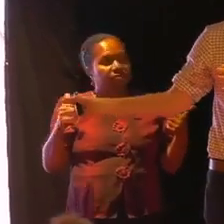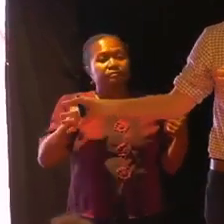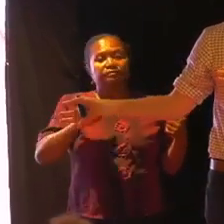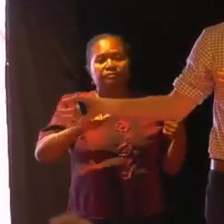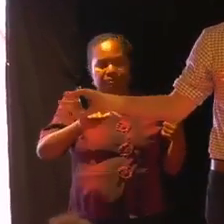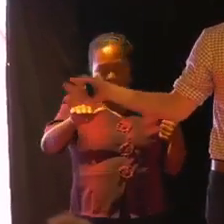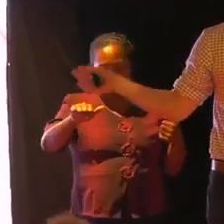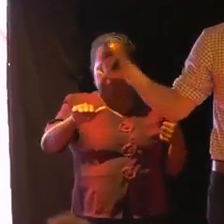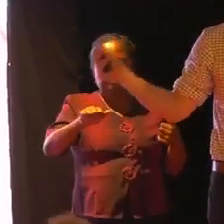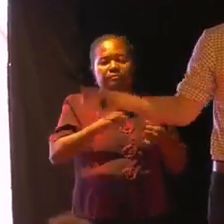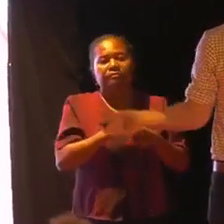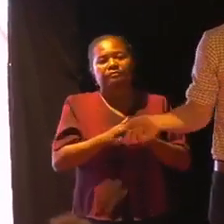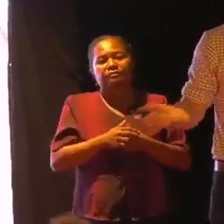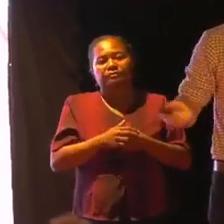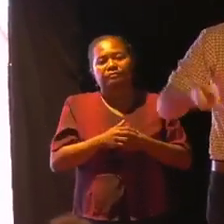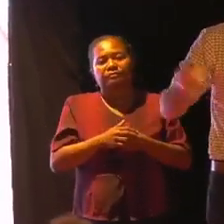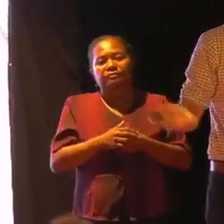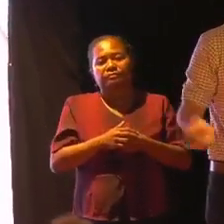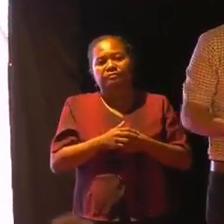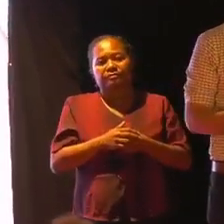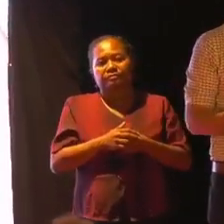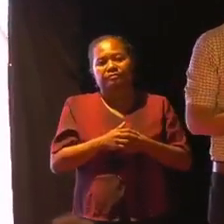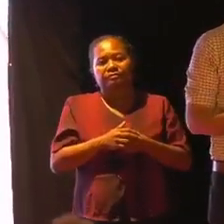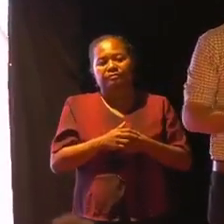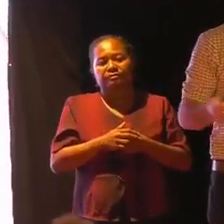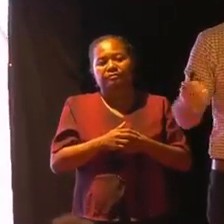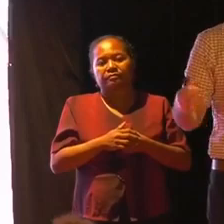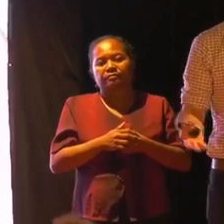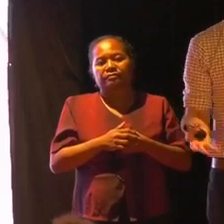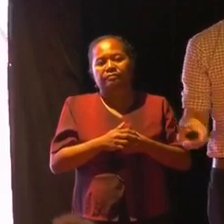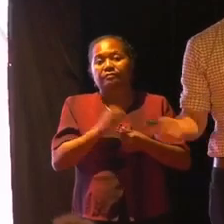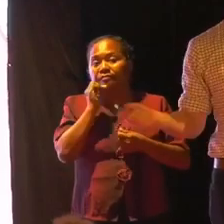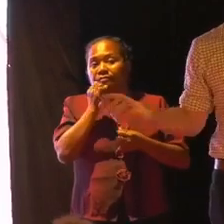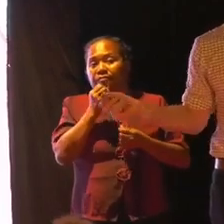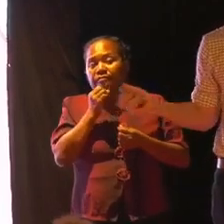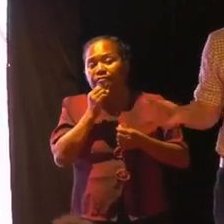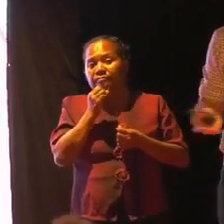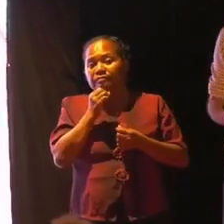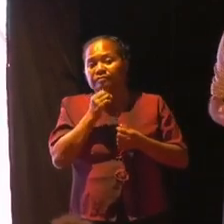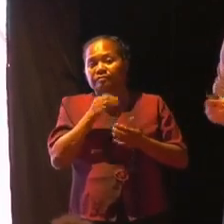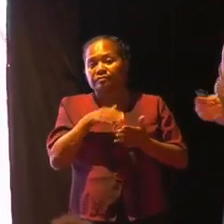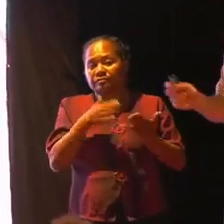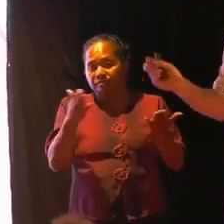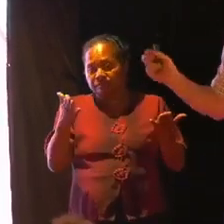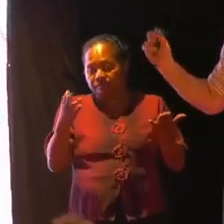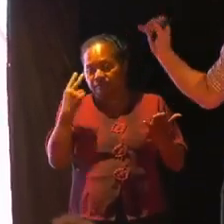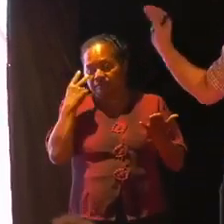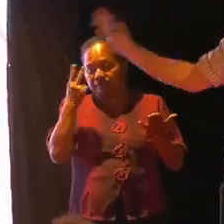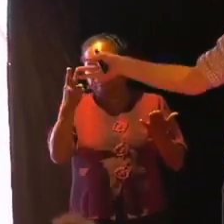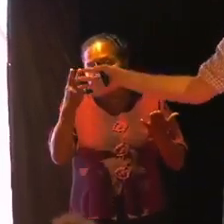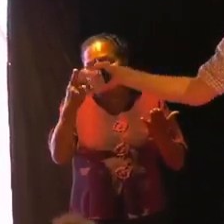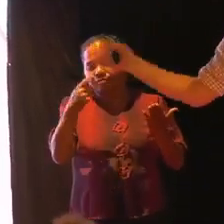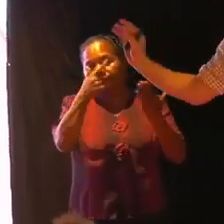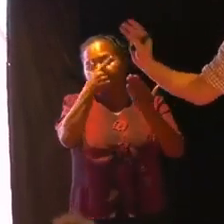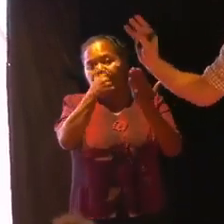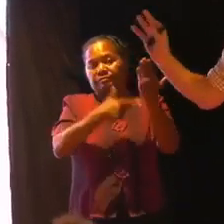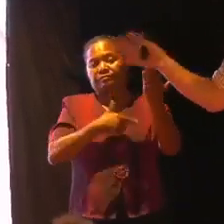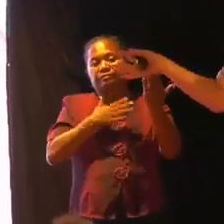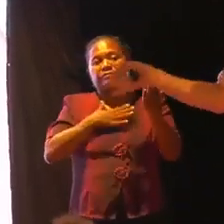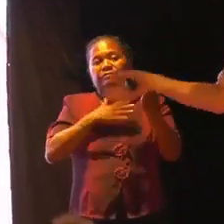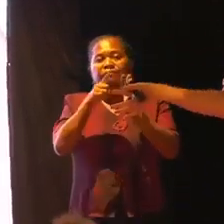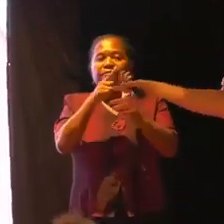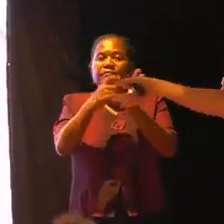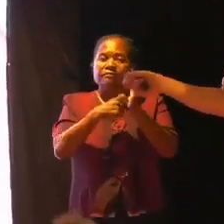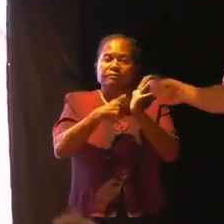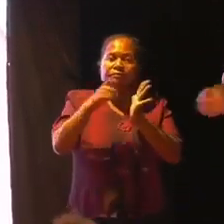your toes into utilising the system or registering. And today I'm going to give you an overview about what